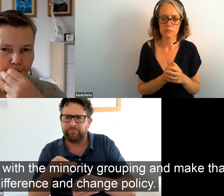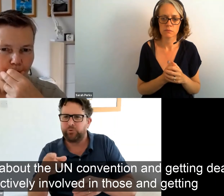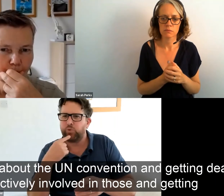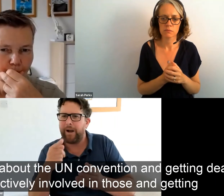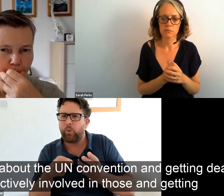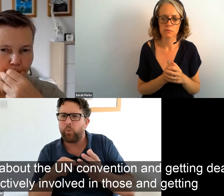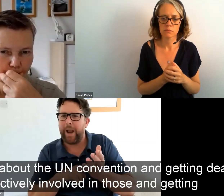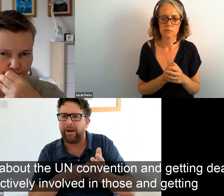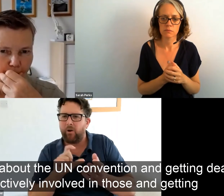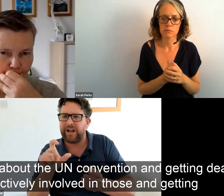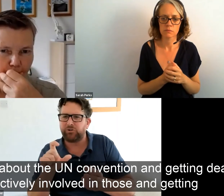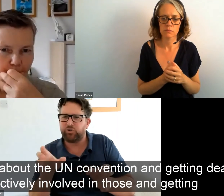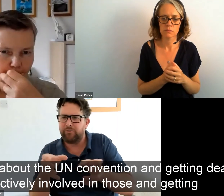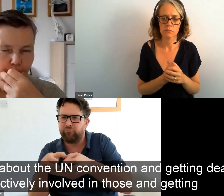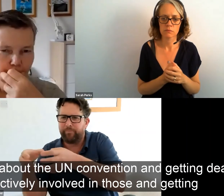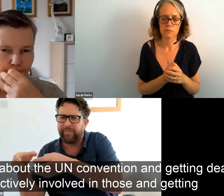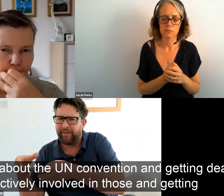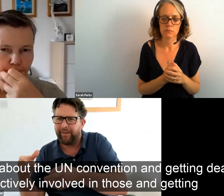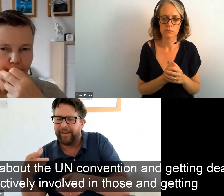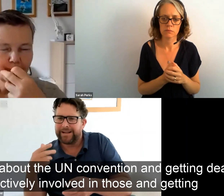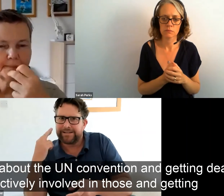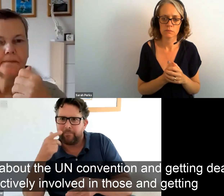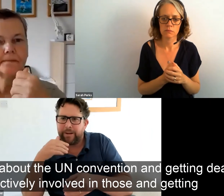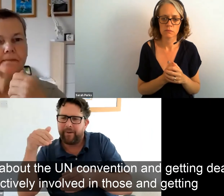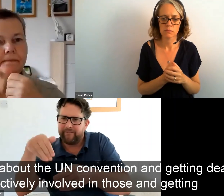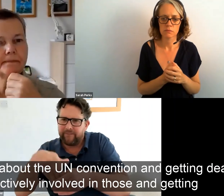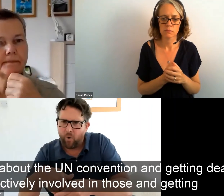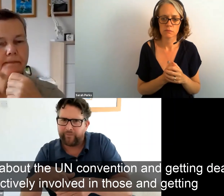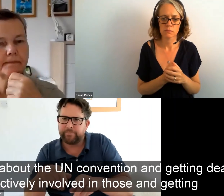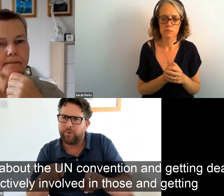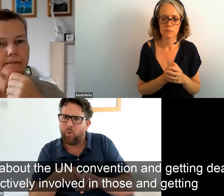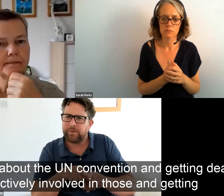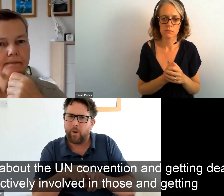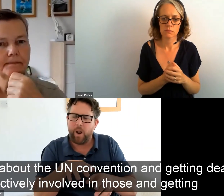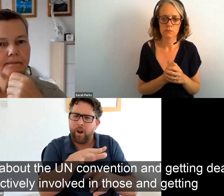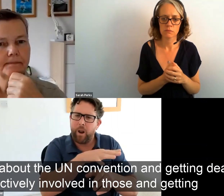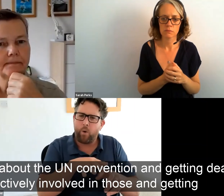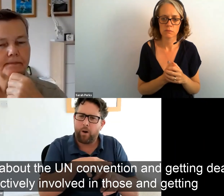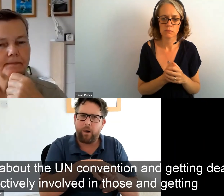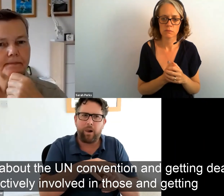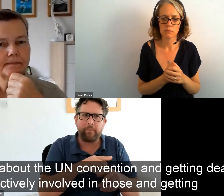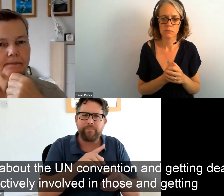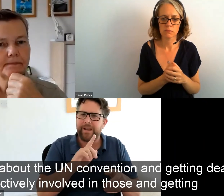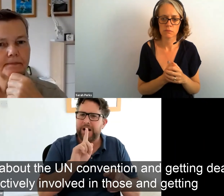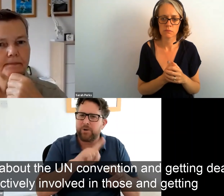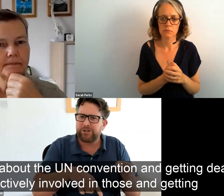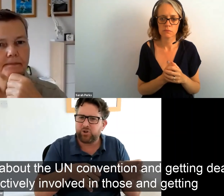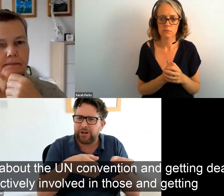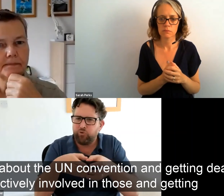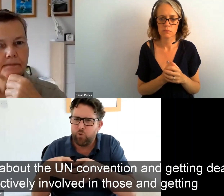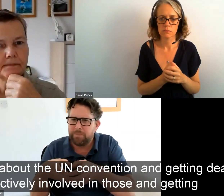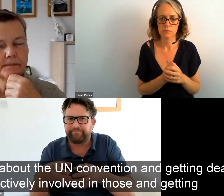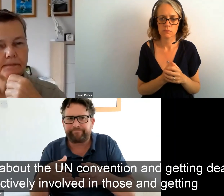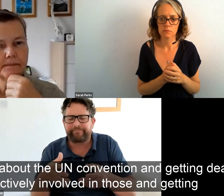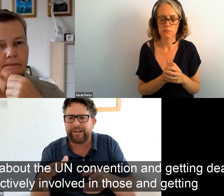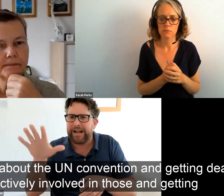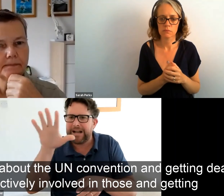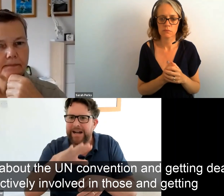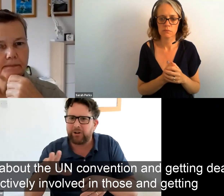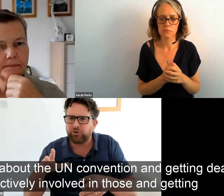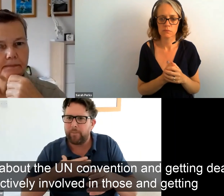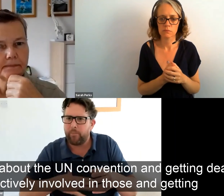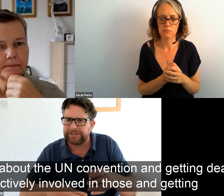policies. So you spoke about the UN Convention and the grouping. So getting deaf people actively involved